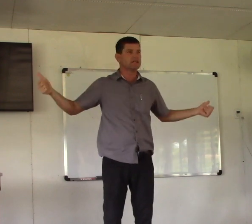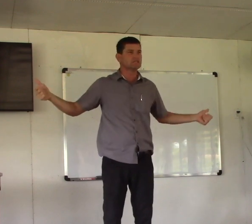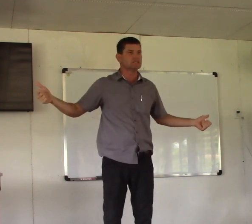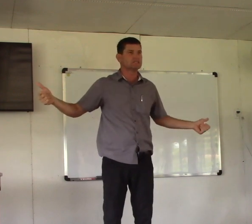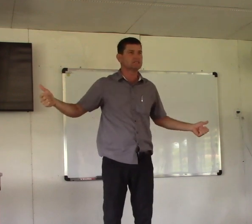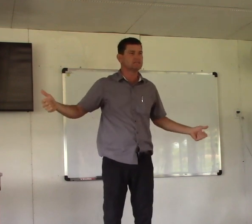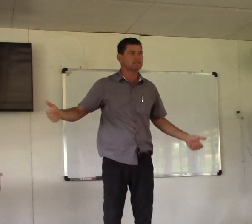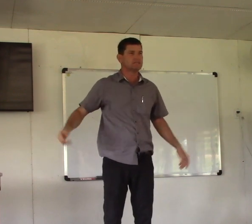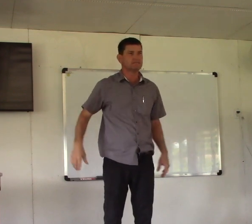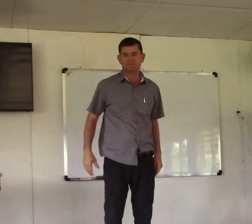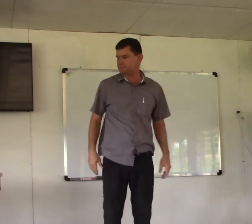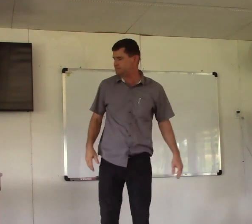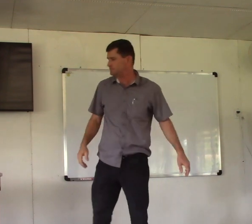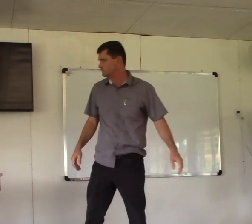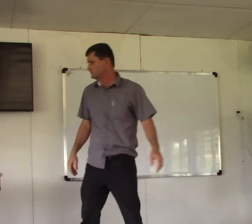vanishes.